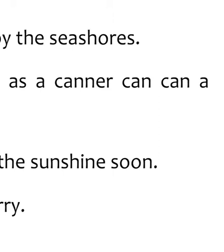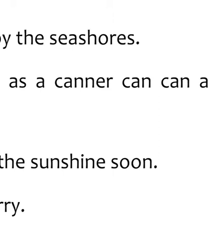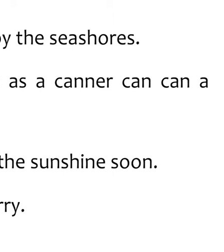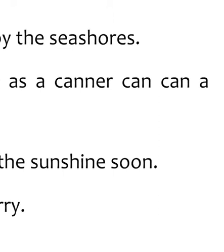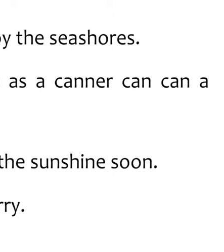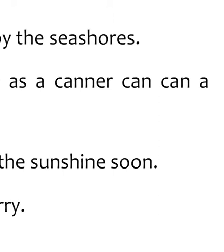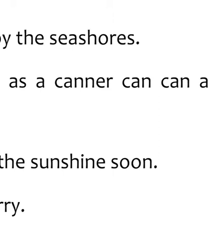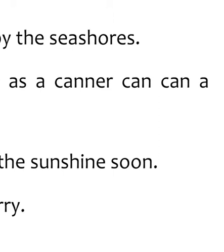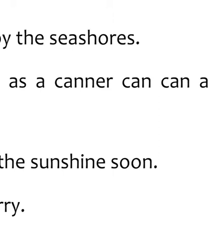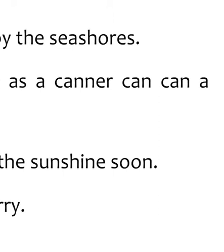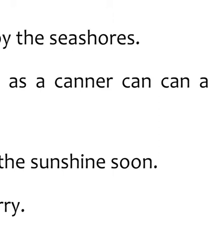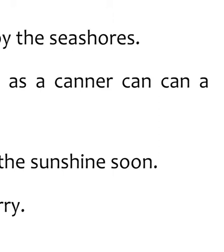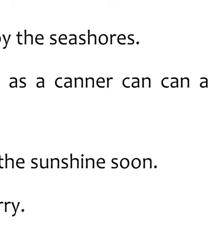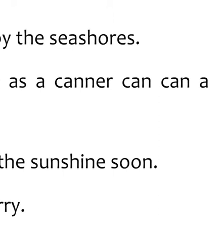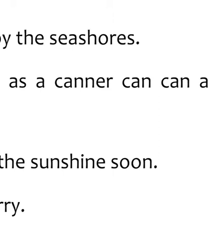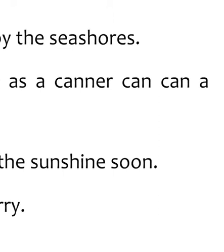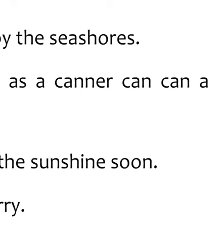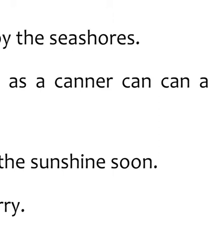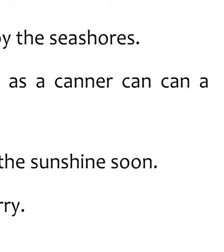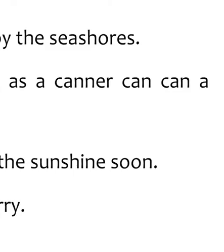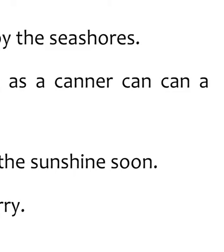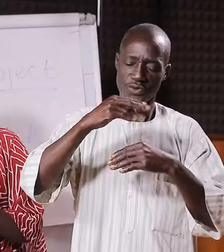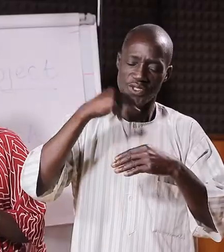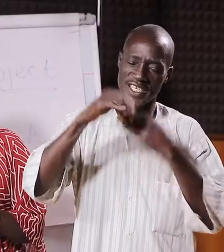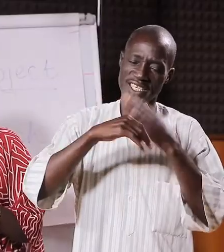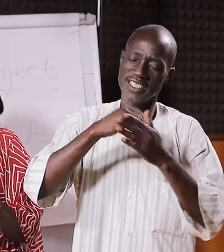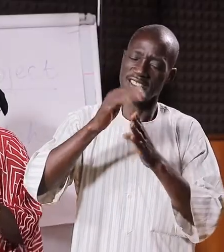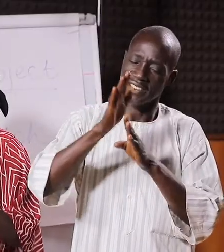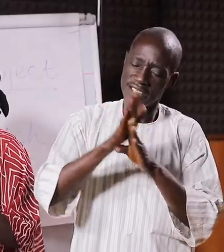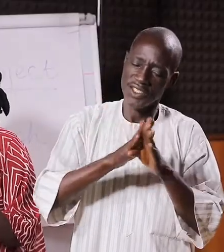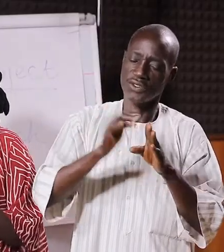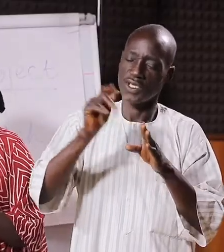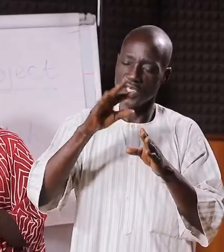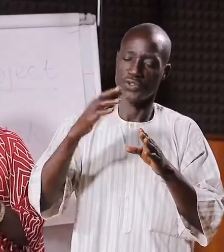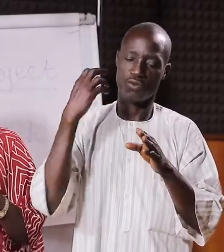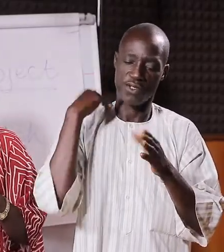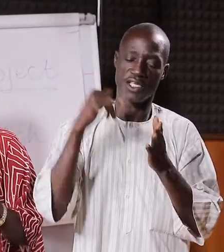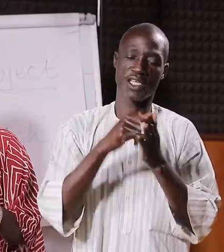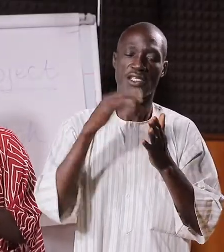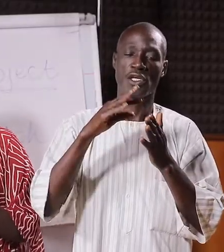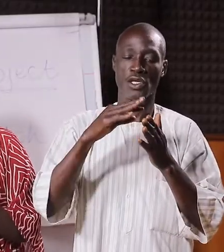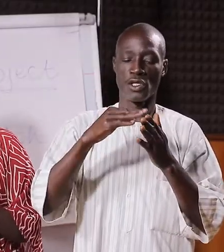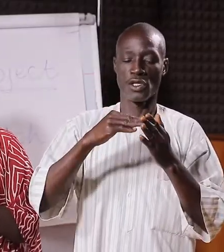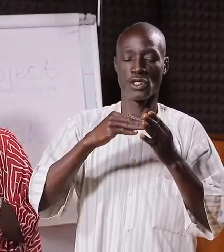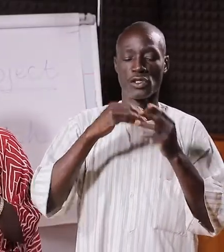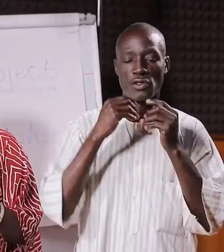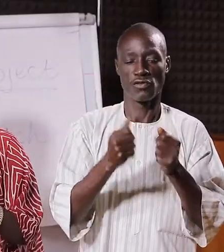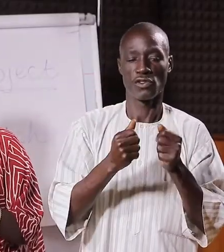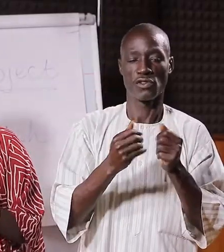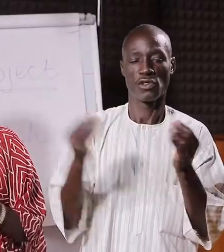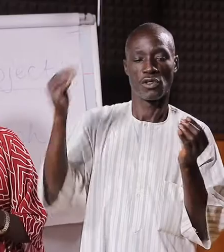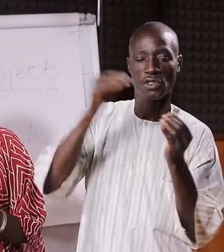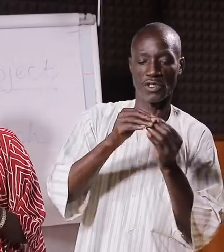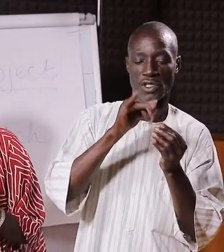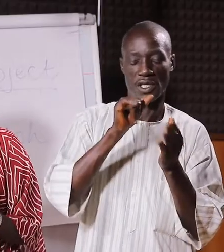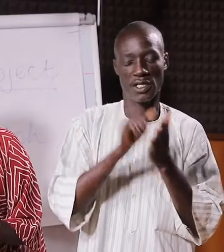yellow lorry. Remember, you say this gradually. As you master it, the speed increases. And that is the mastery,